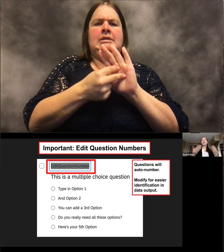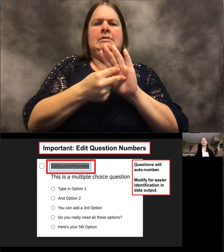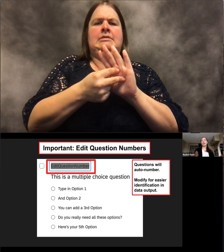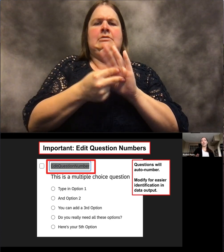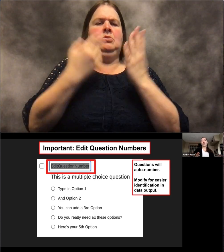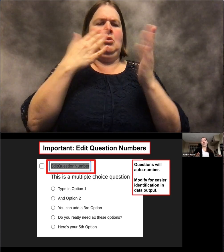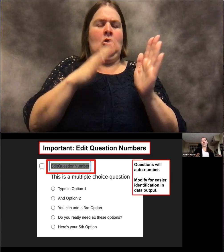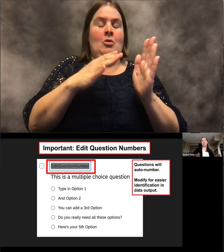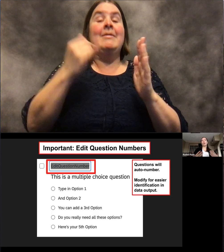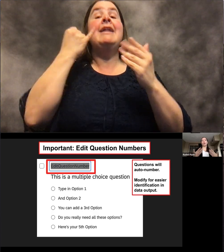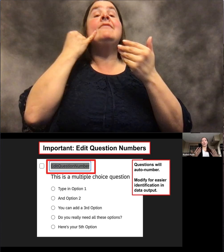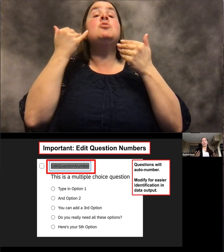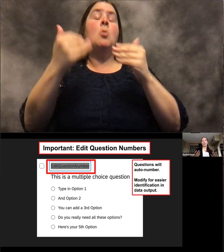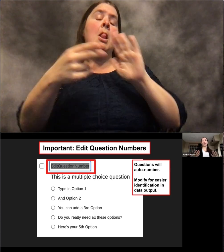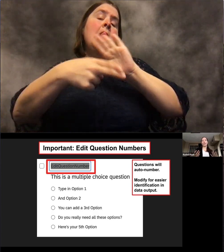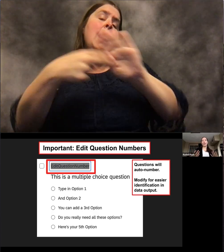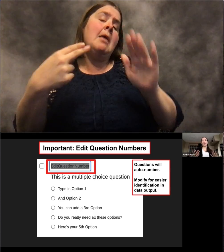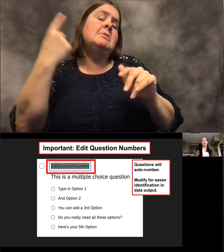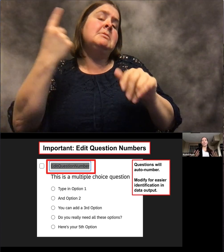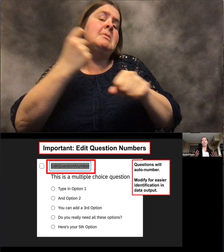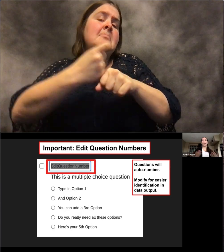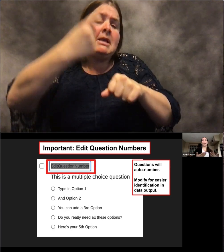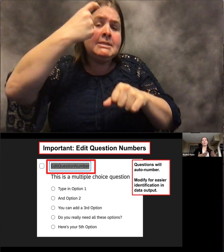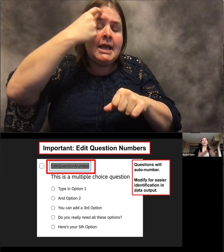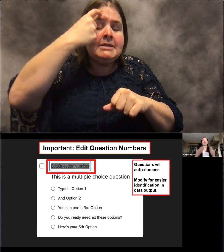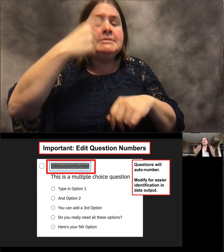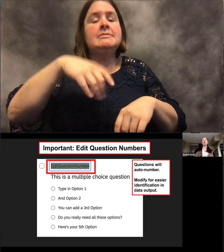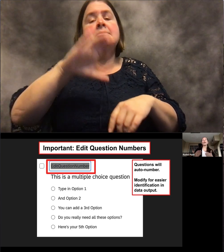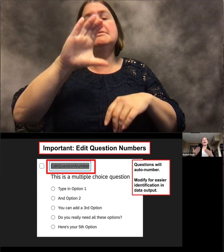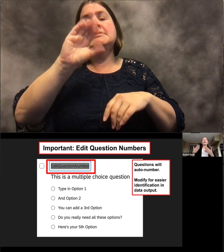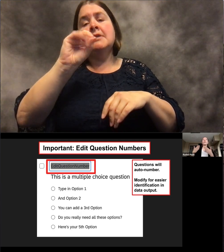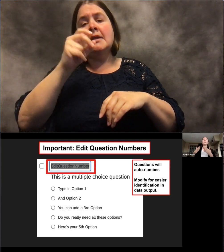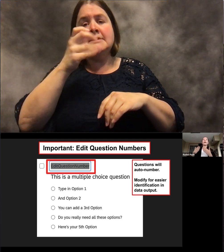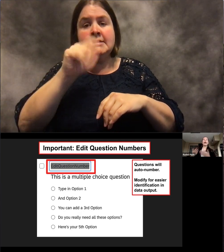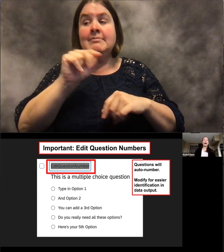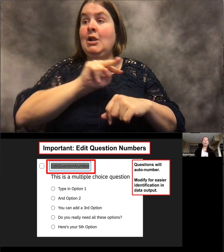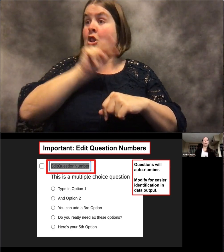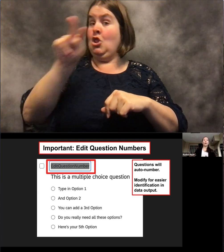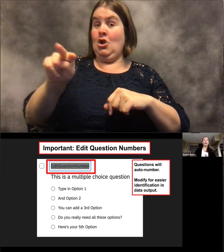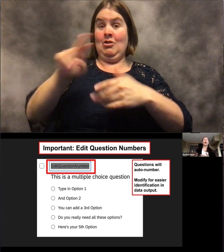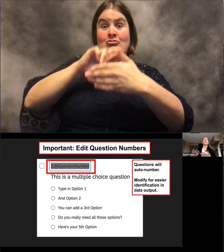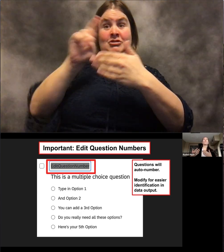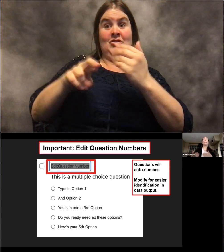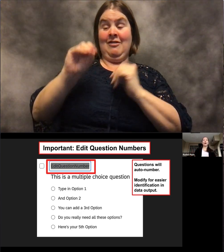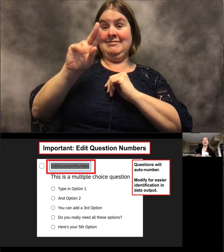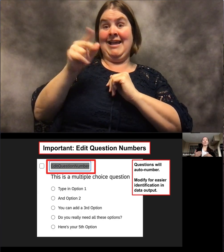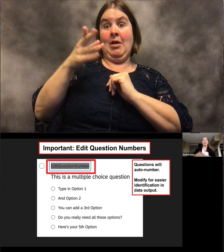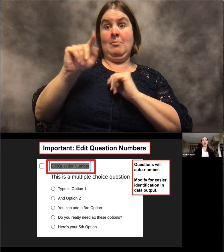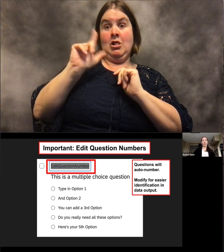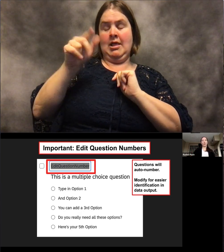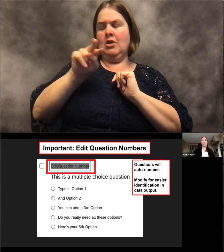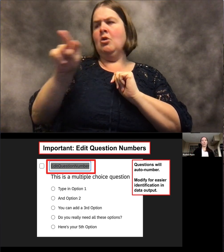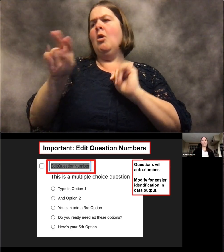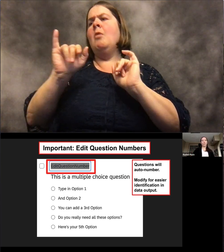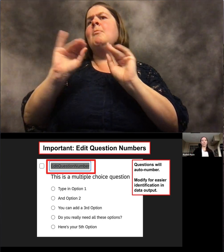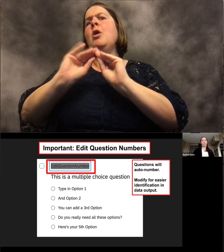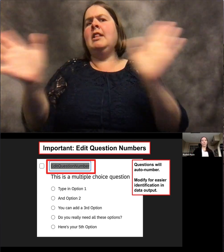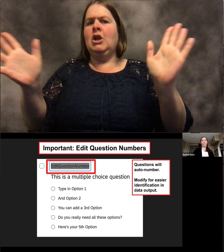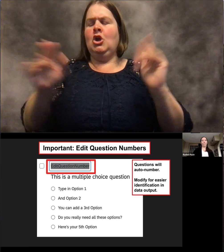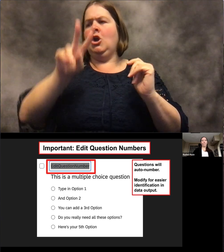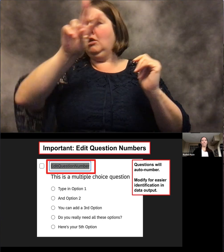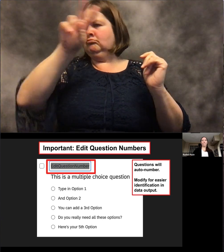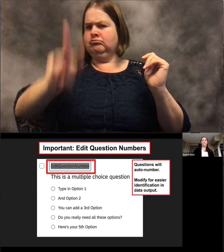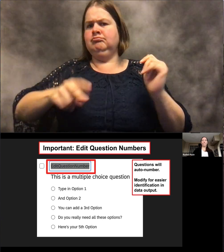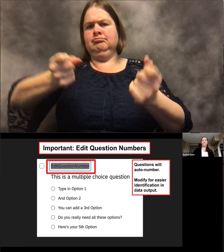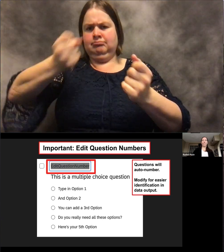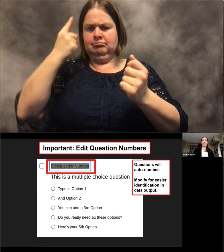But if you give it a sensible or consistent name, it will make looking at your data output much, much easier.